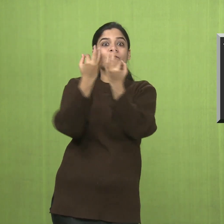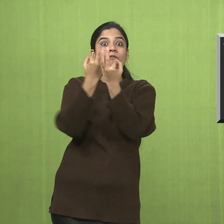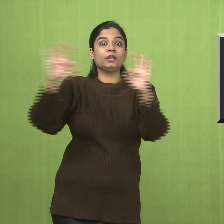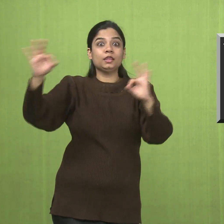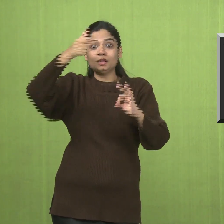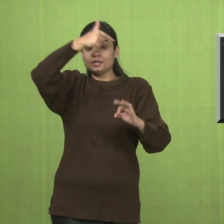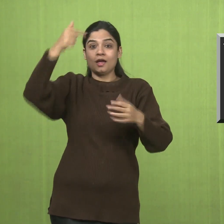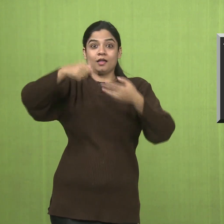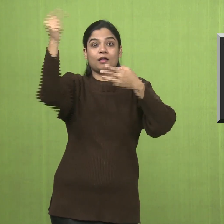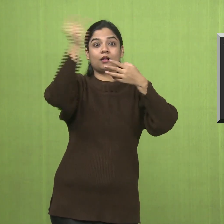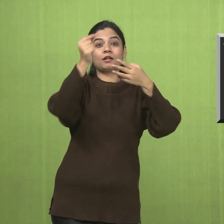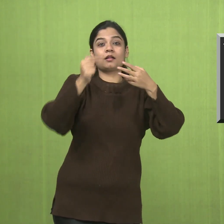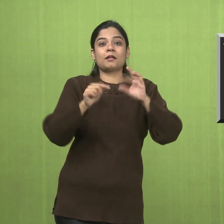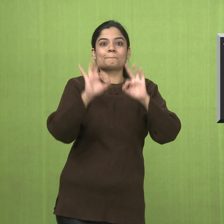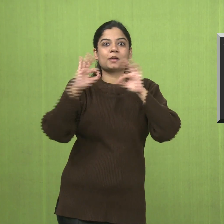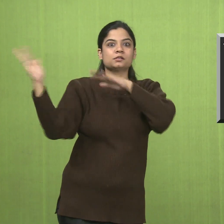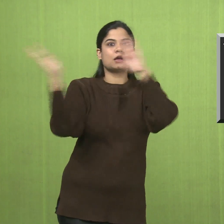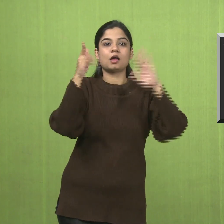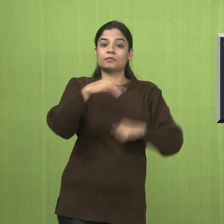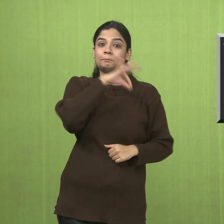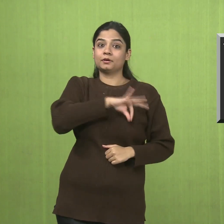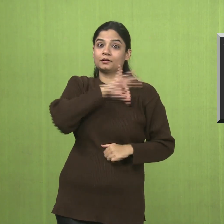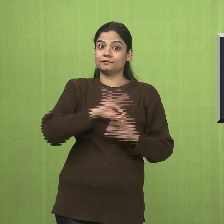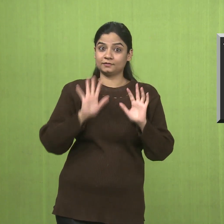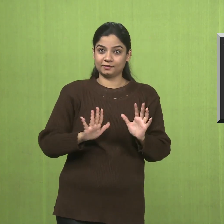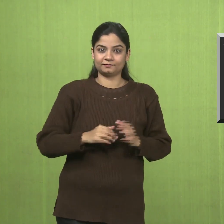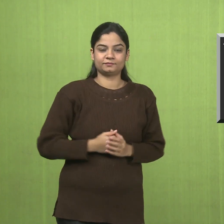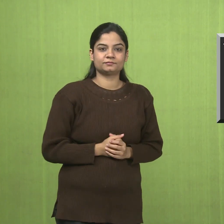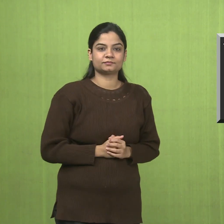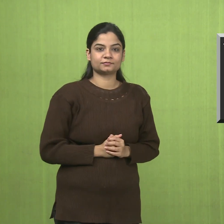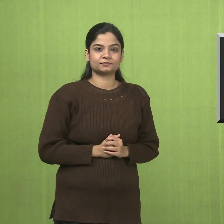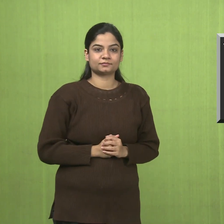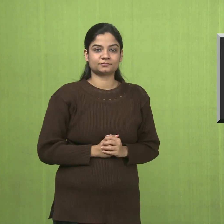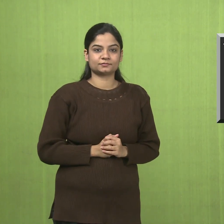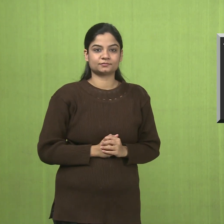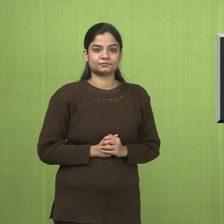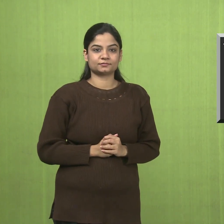can generate free electricity there using wind energy. So there's a huge benefit there.